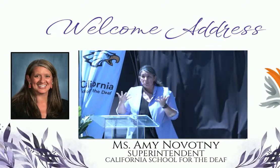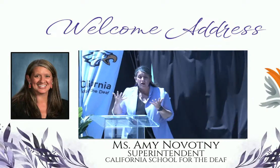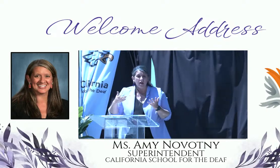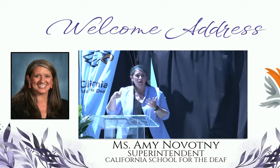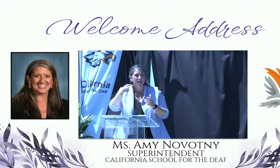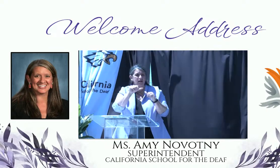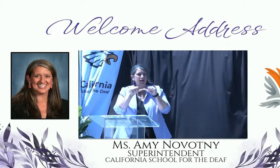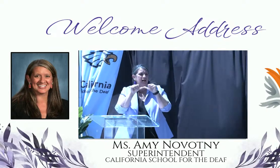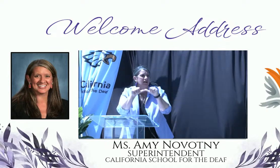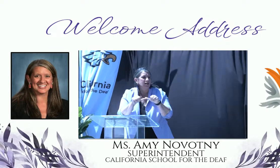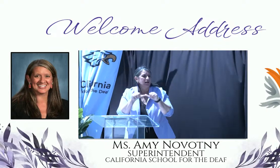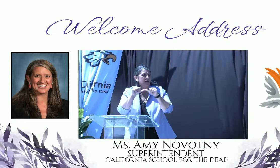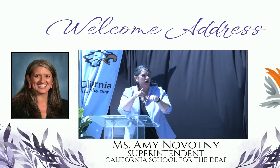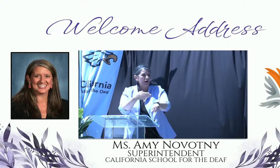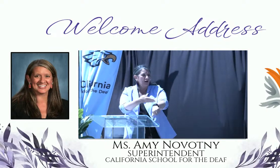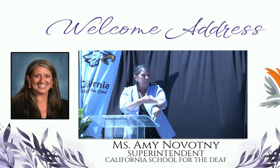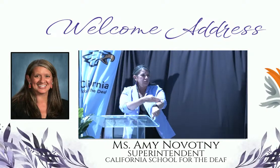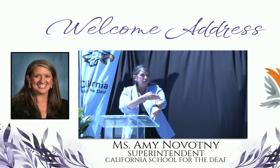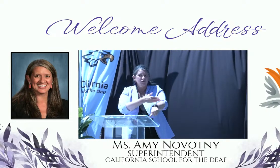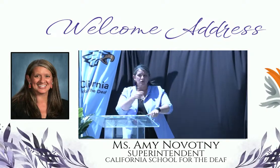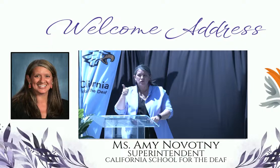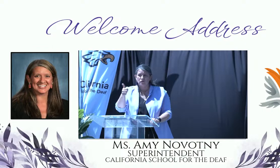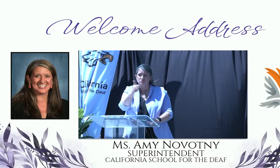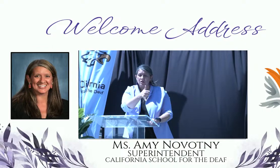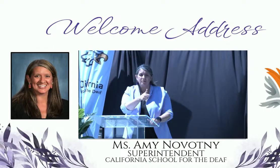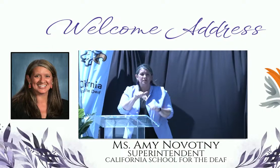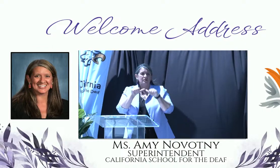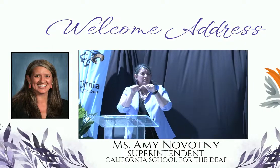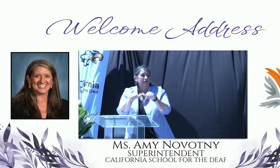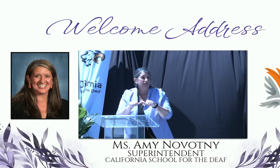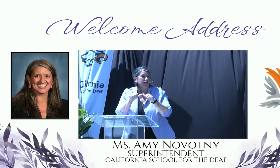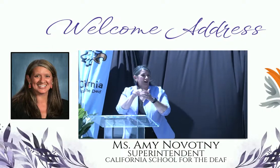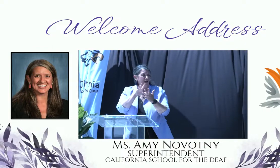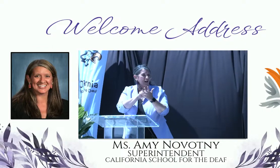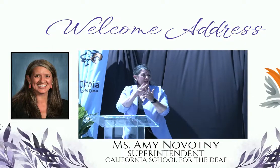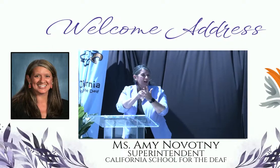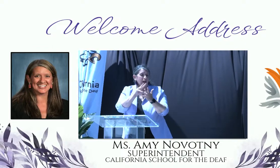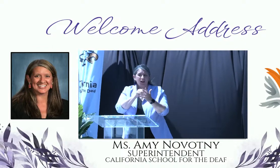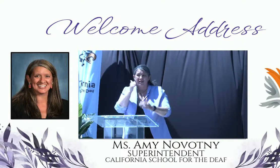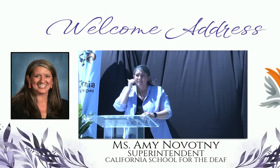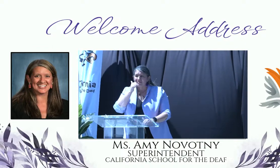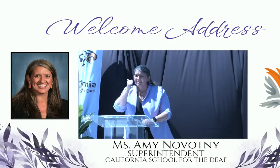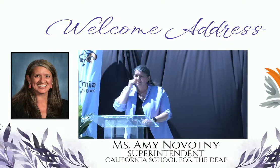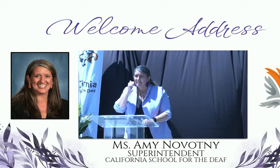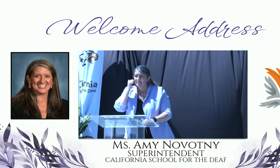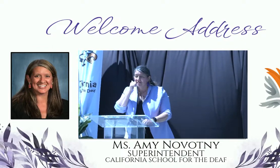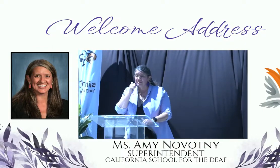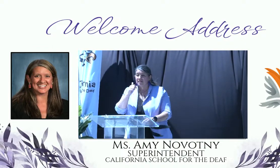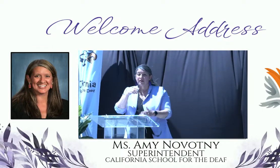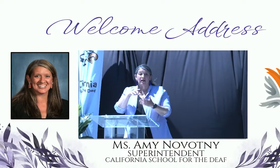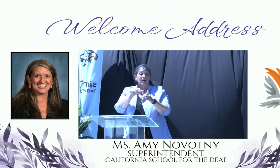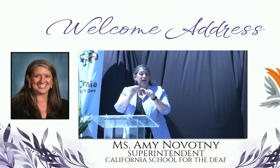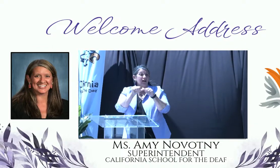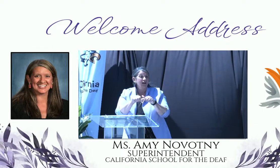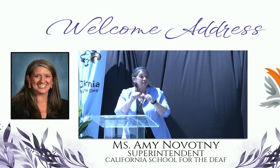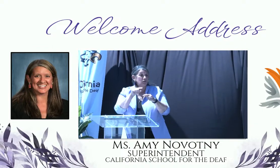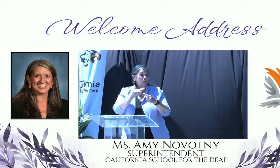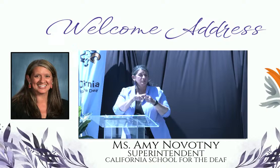last element of your time here. It's something that needs to stay with you. And it's something that you